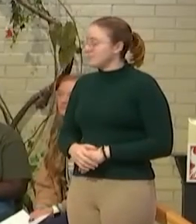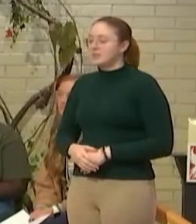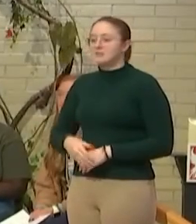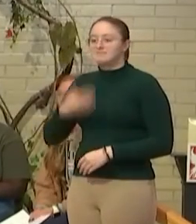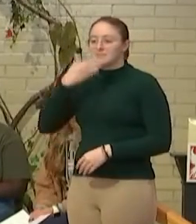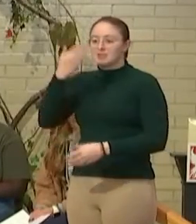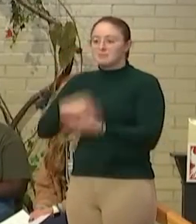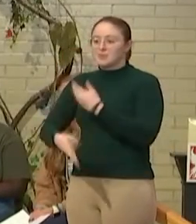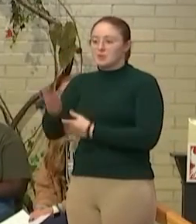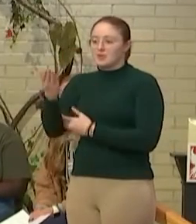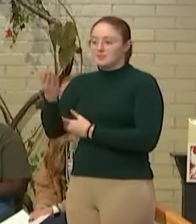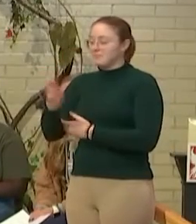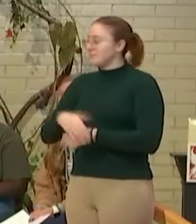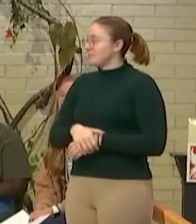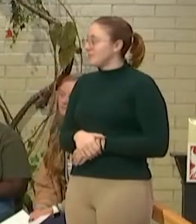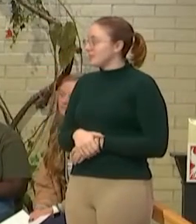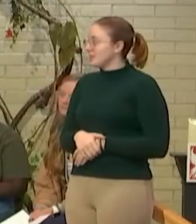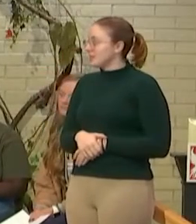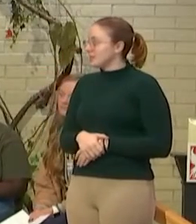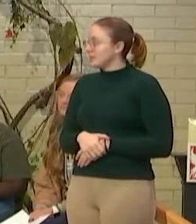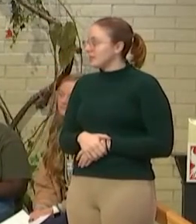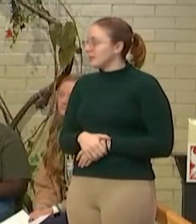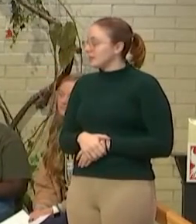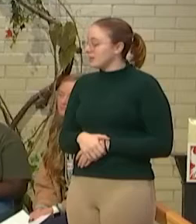Good morning.